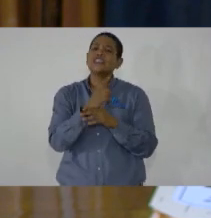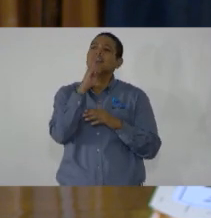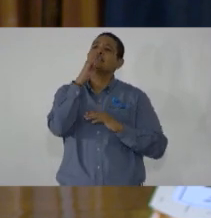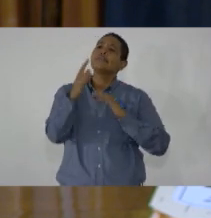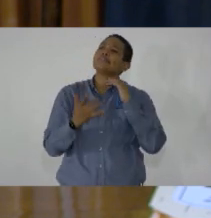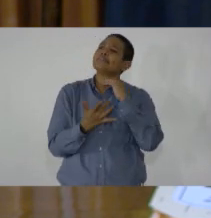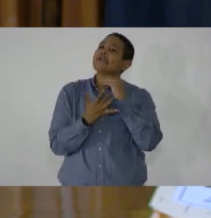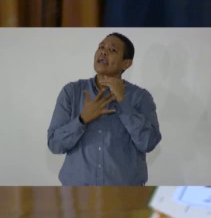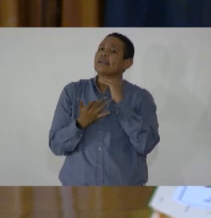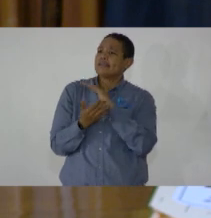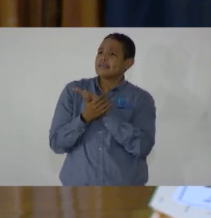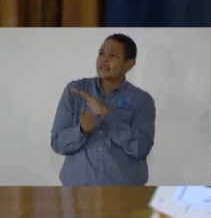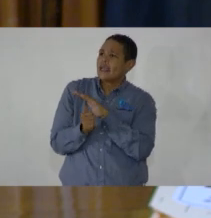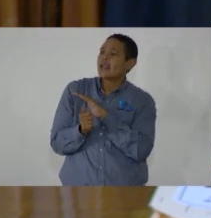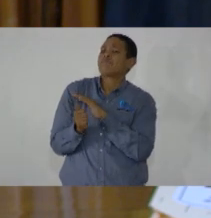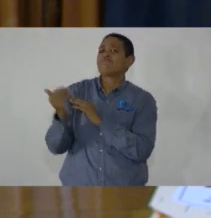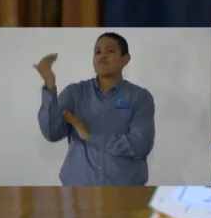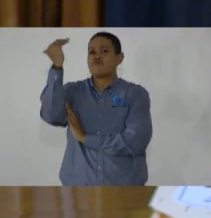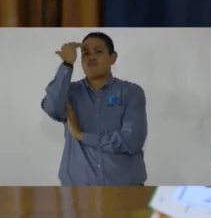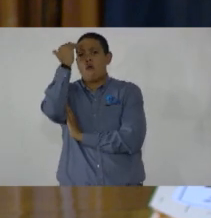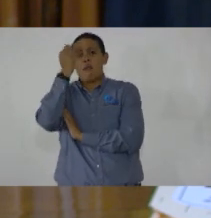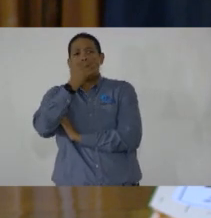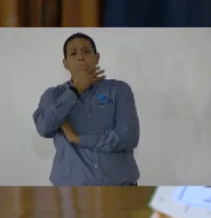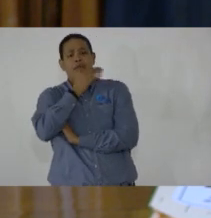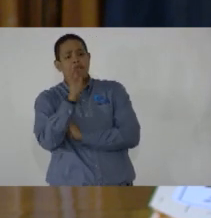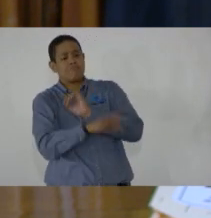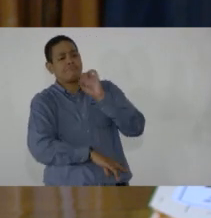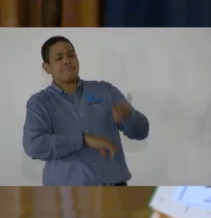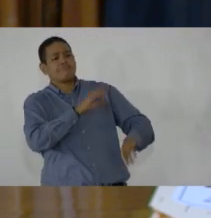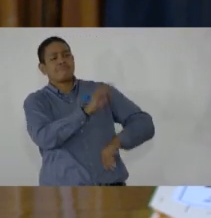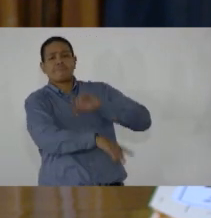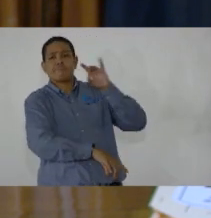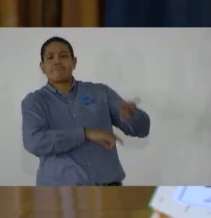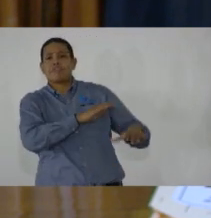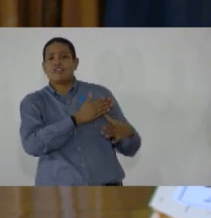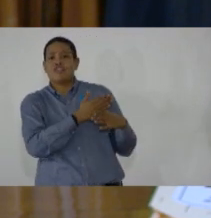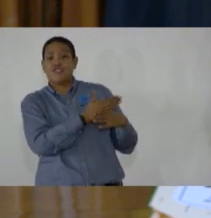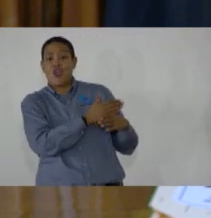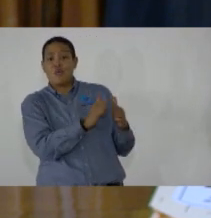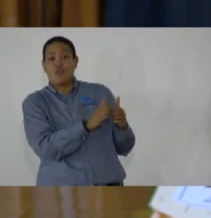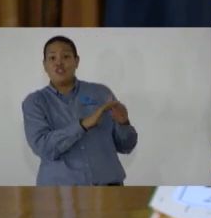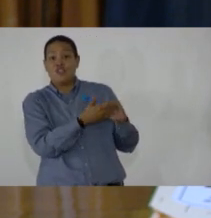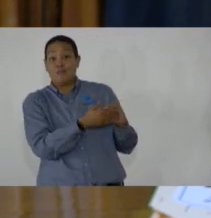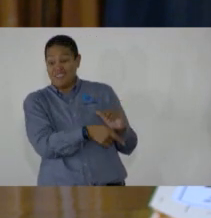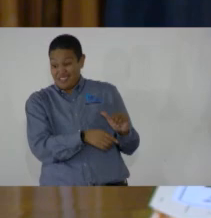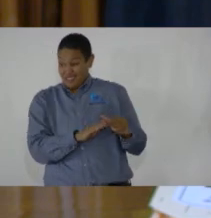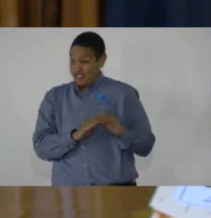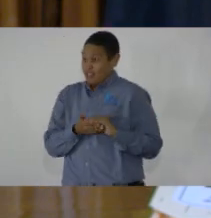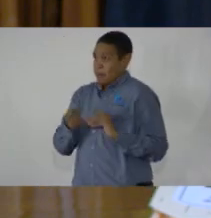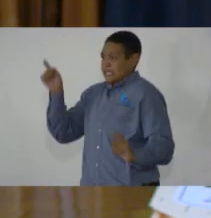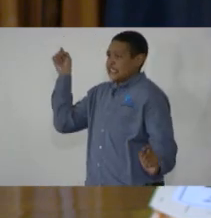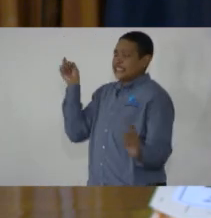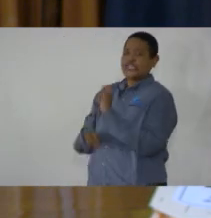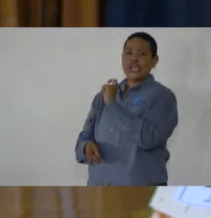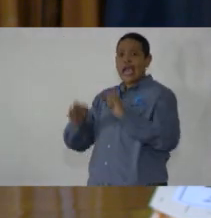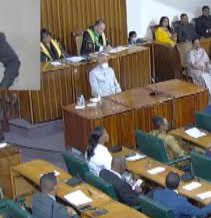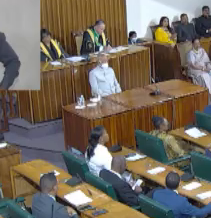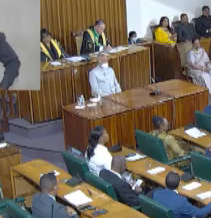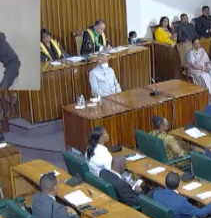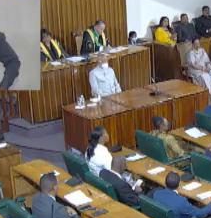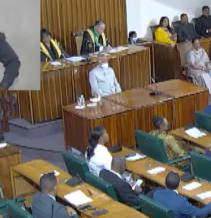skills, knowledge and expertise, which could transform Jamaica's education and